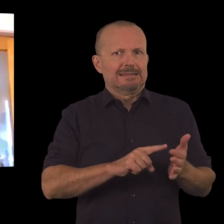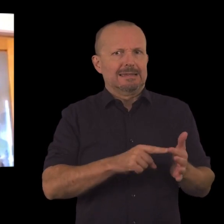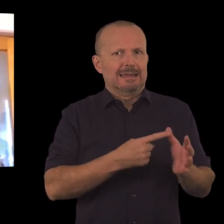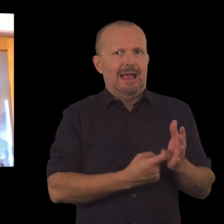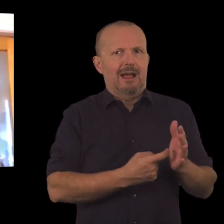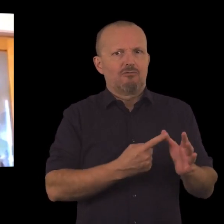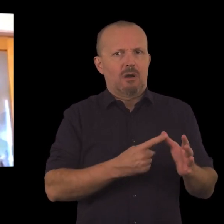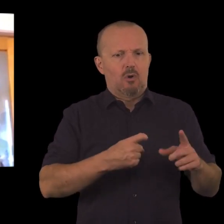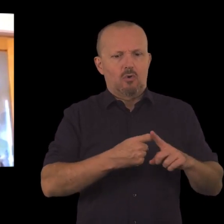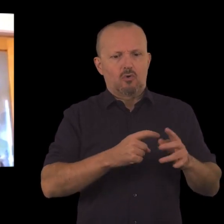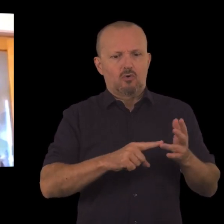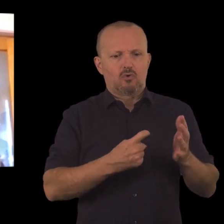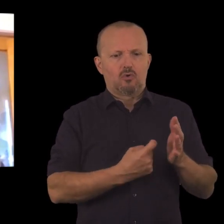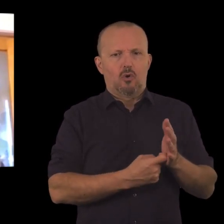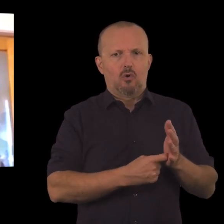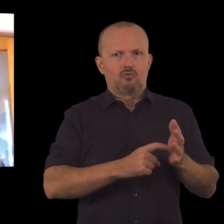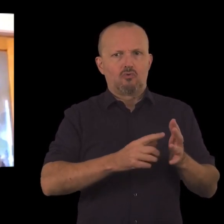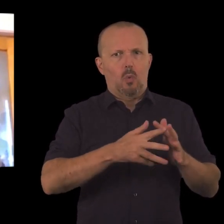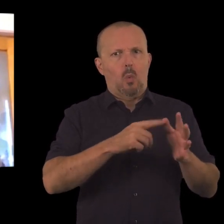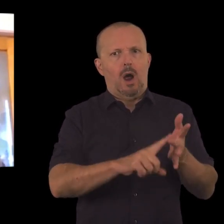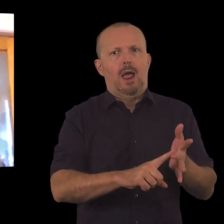Ara Korowai.